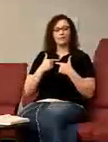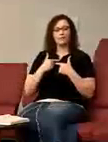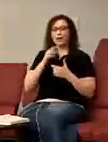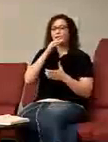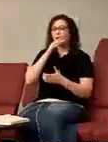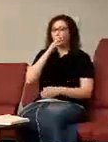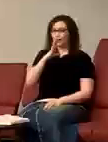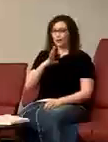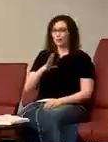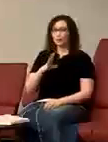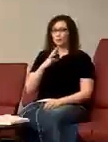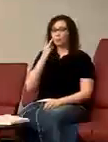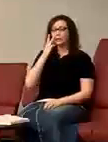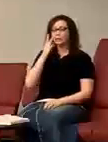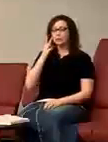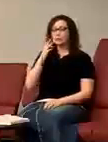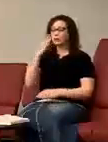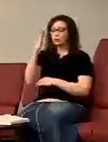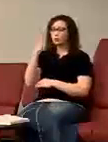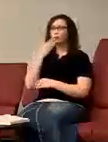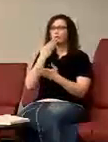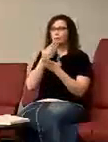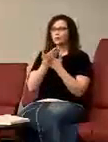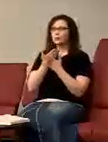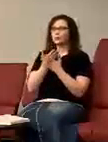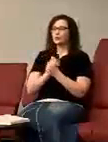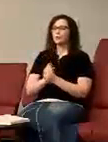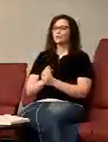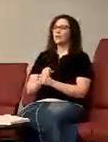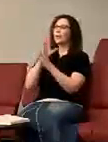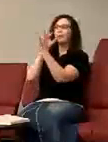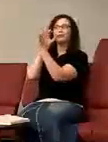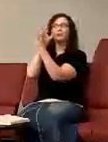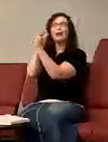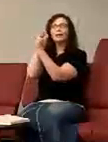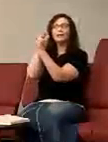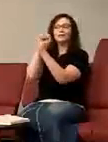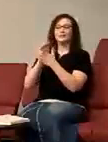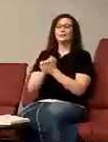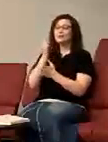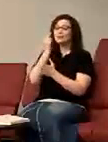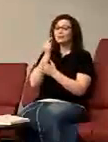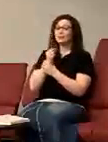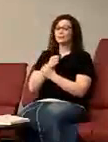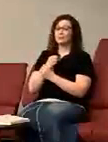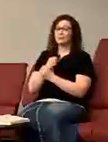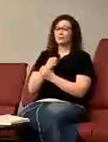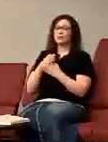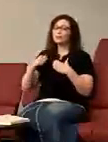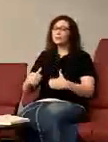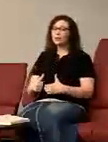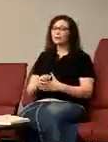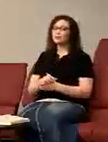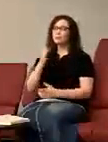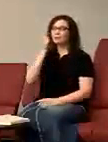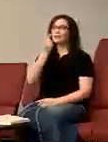tree was good for food, lust of the flesh, that it was pleasant to the eyes, lust of the eyes, and a tree